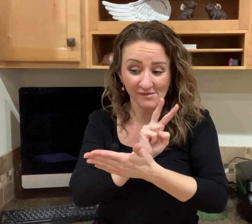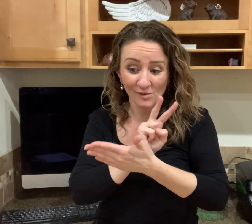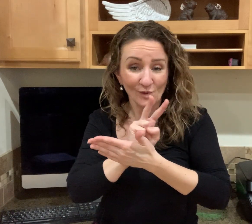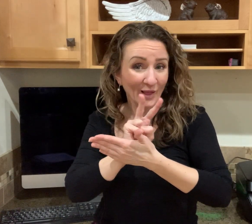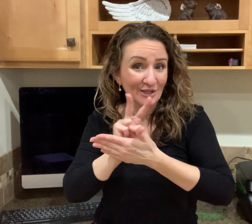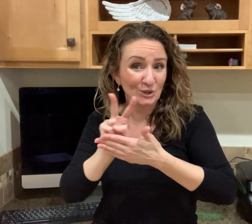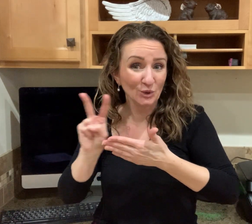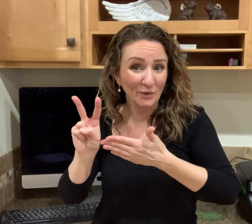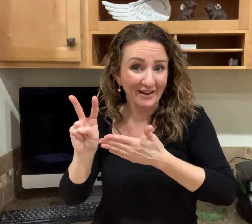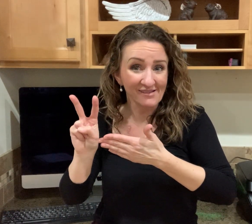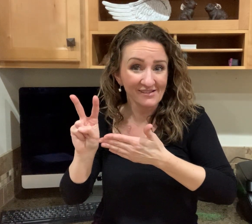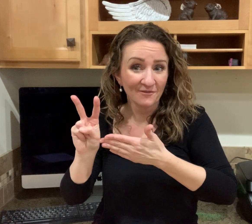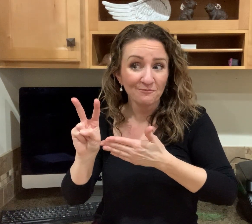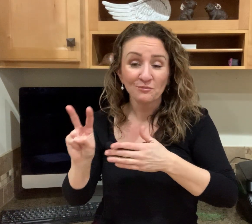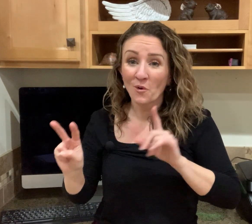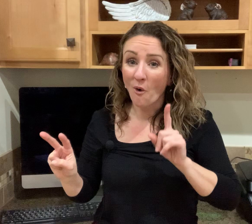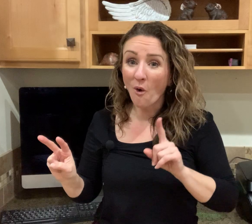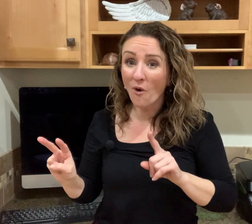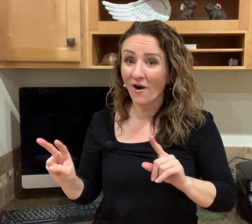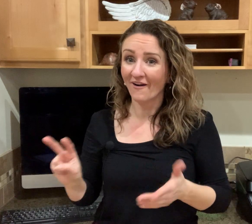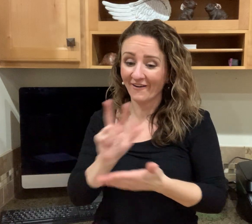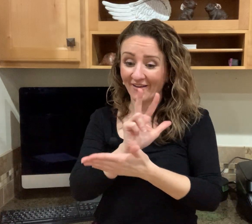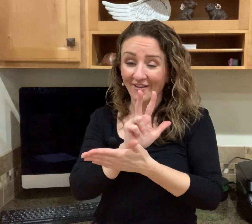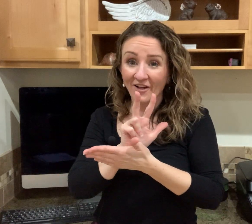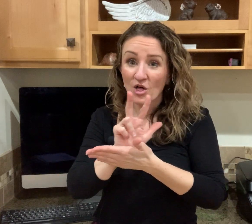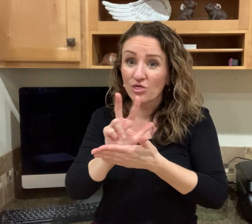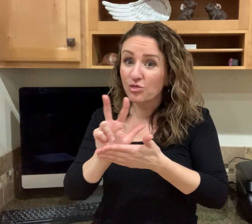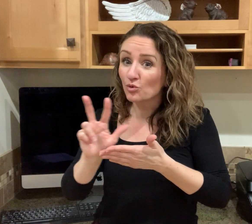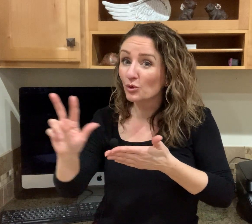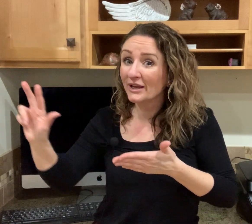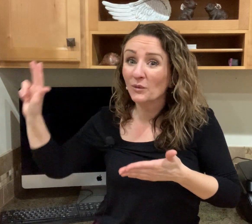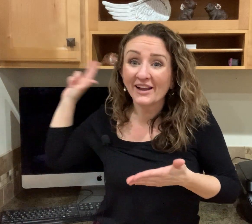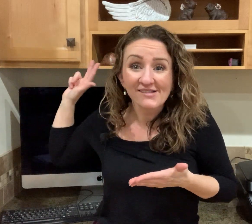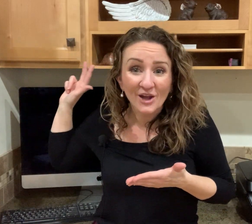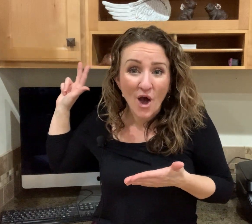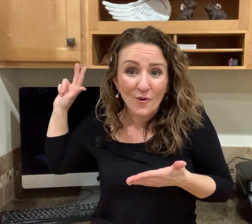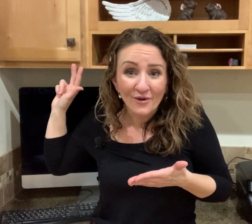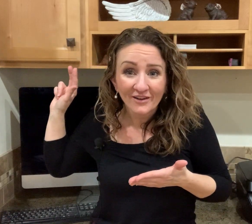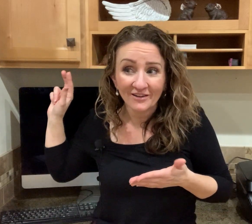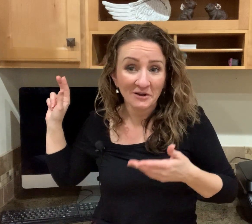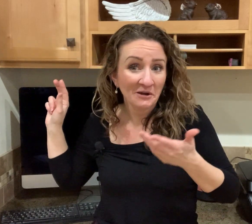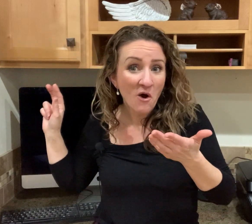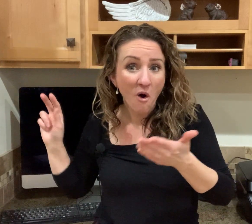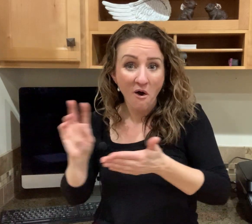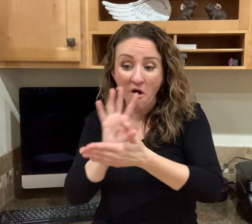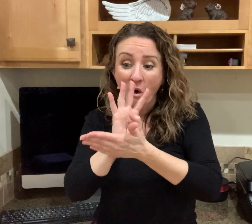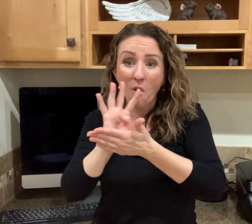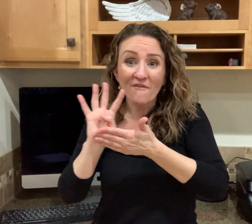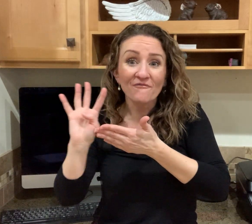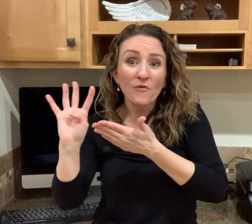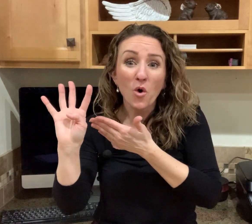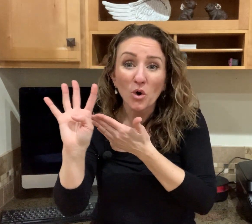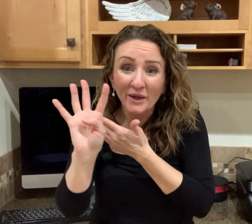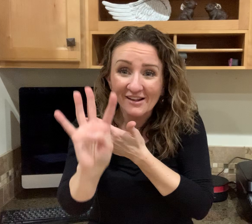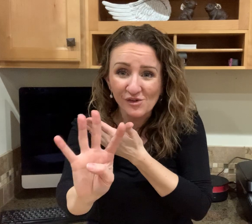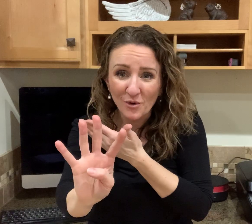So like 2 weeks, or 3 weeks ago, or 4 weeks from